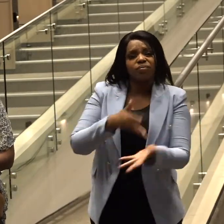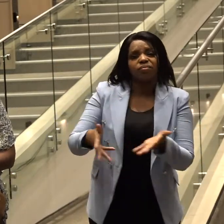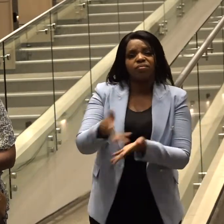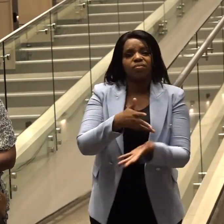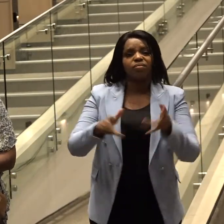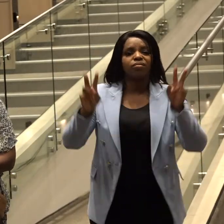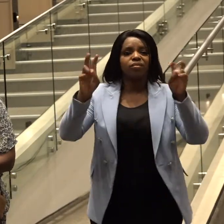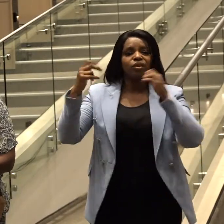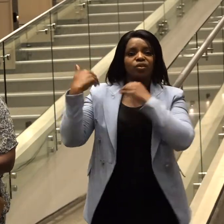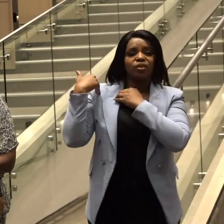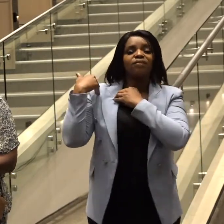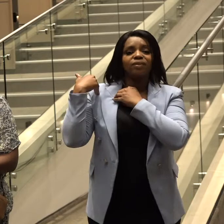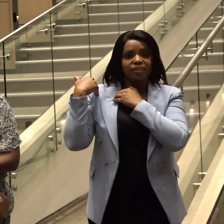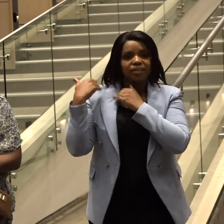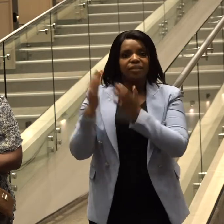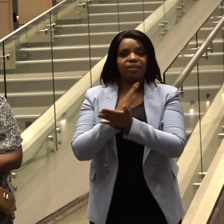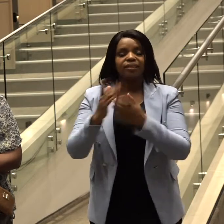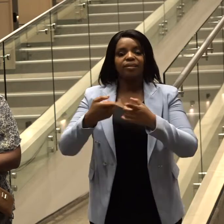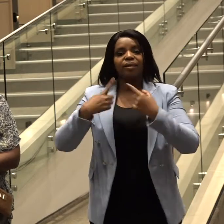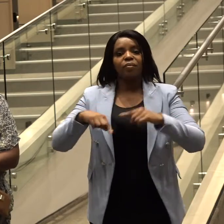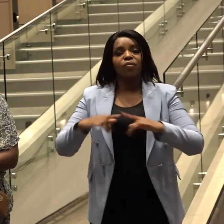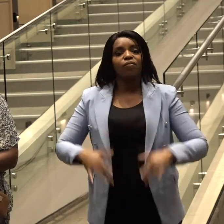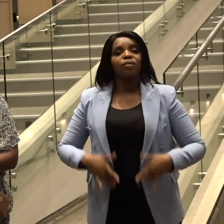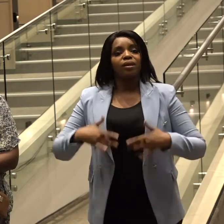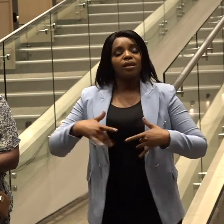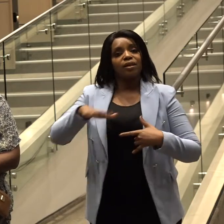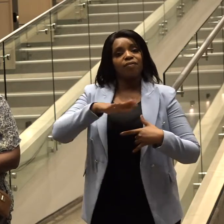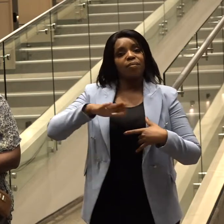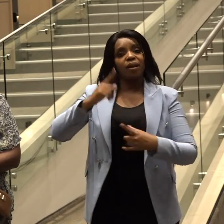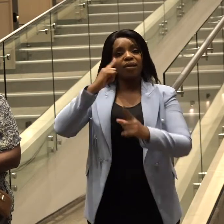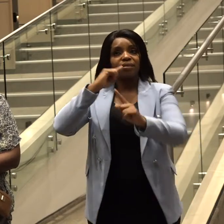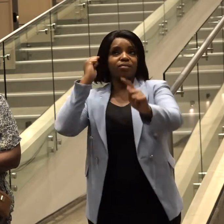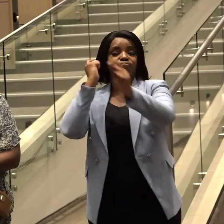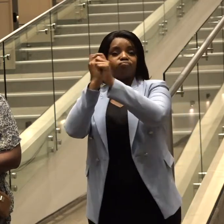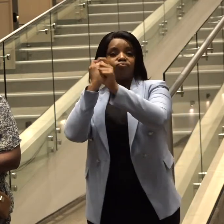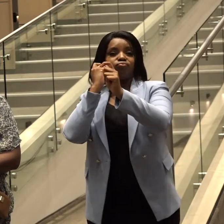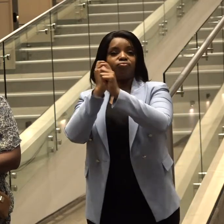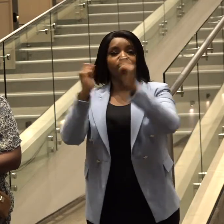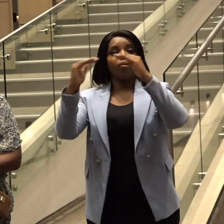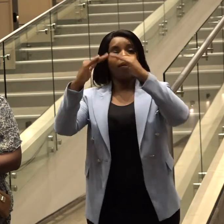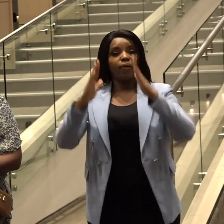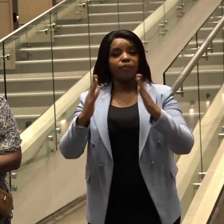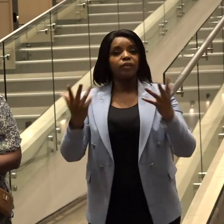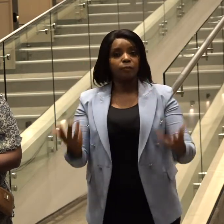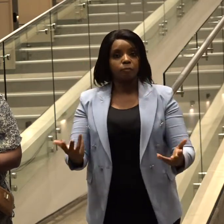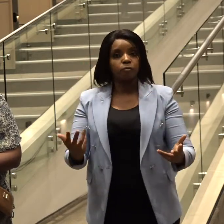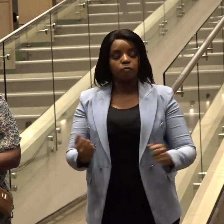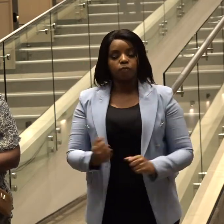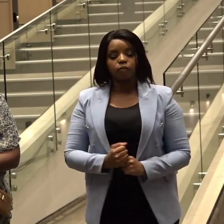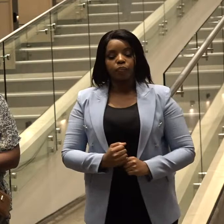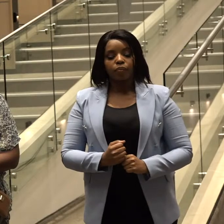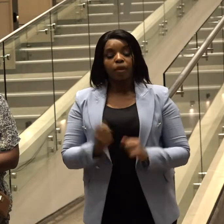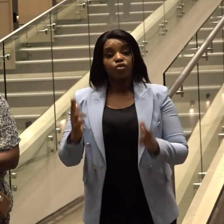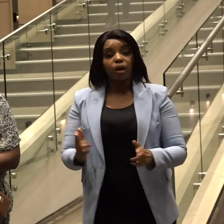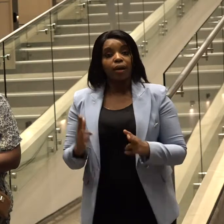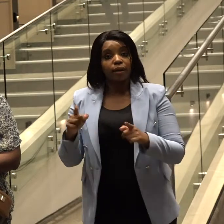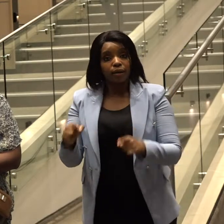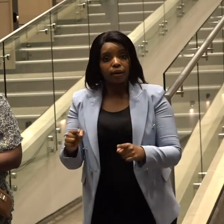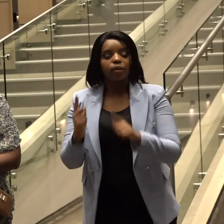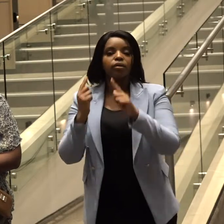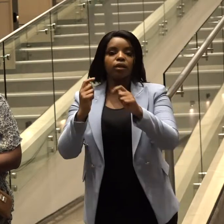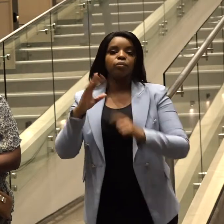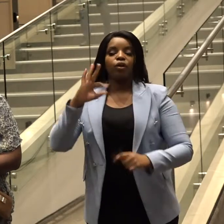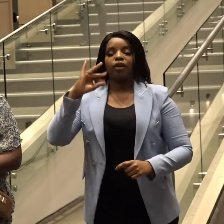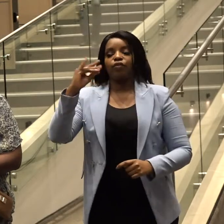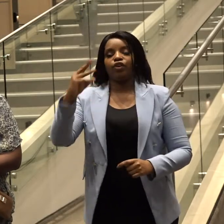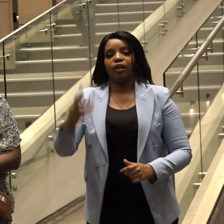children from the informal settlement that depend on the train as they are private as they are transport every day uh now we're dealing with